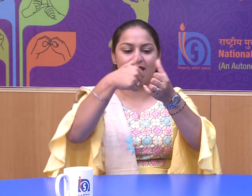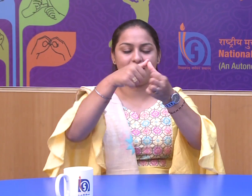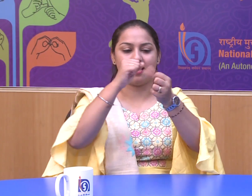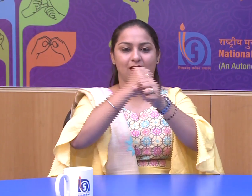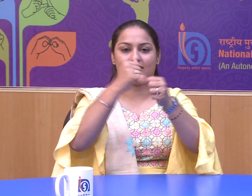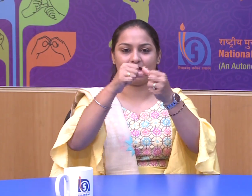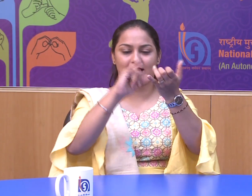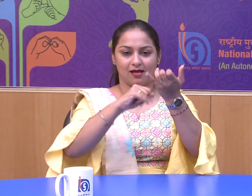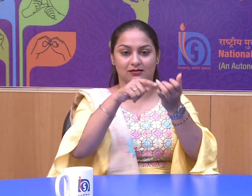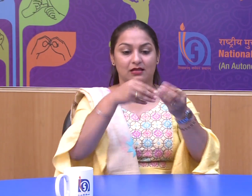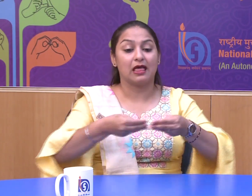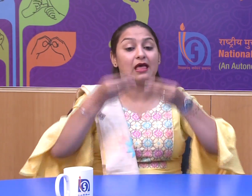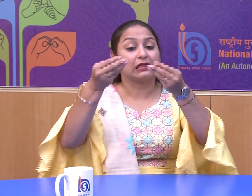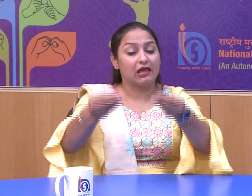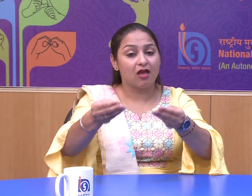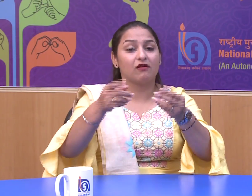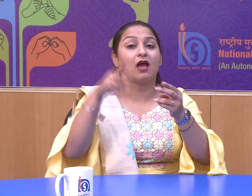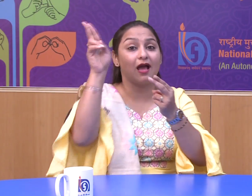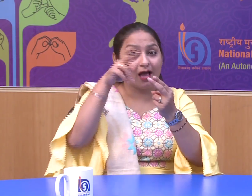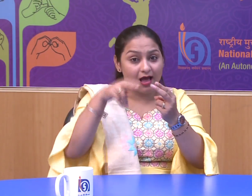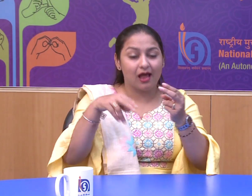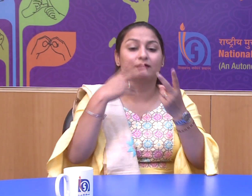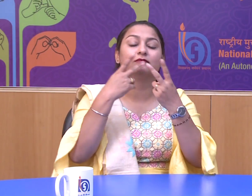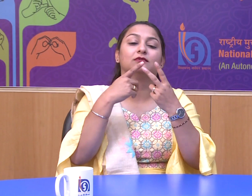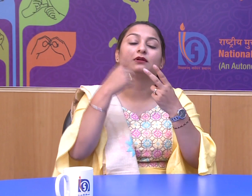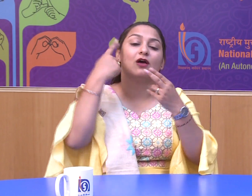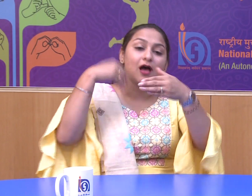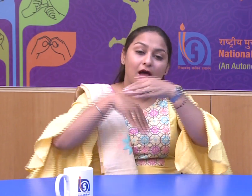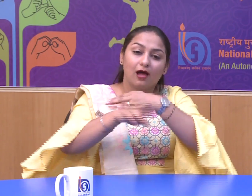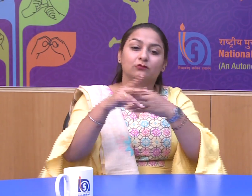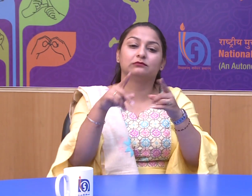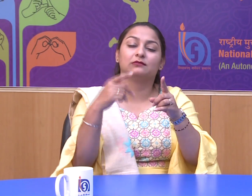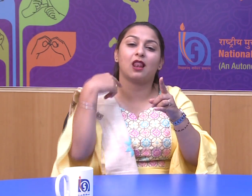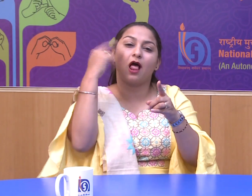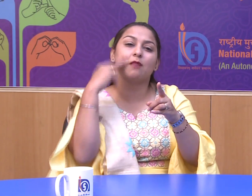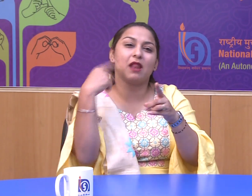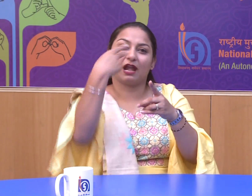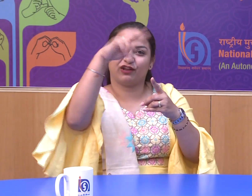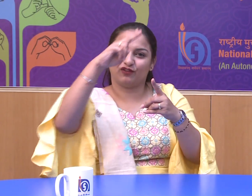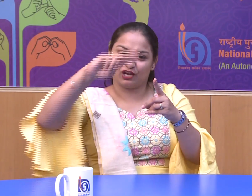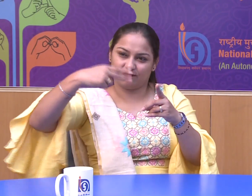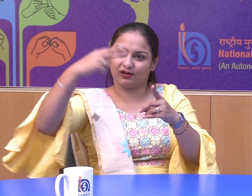giving form and color to such abstract conceptions as music.